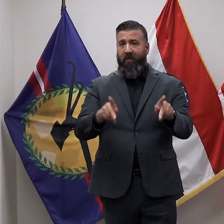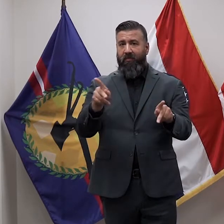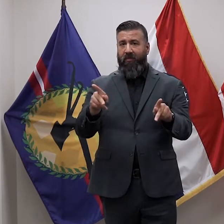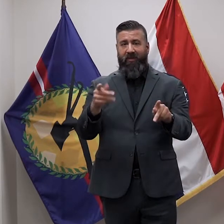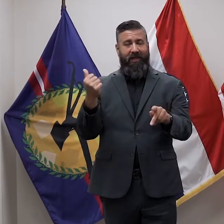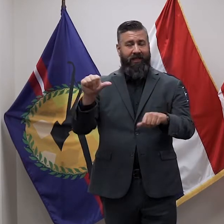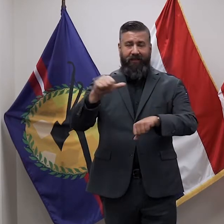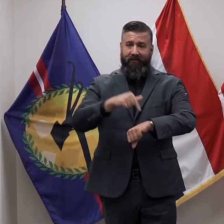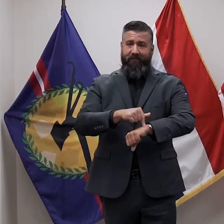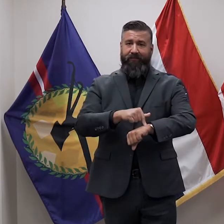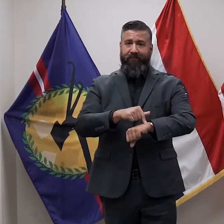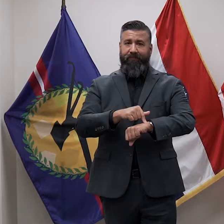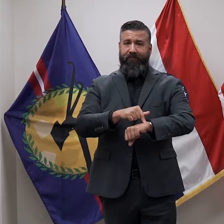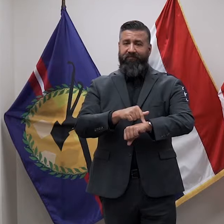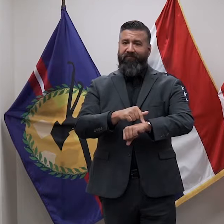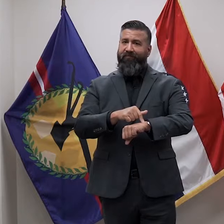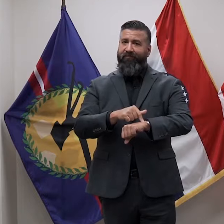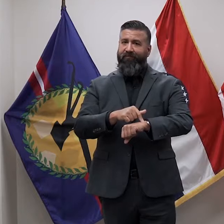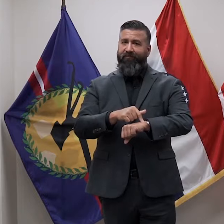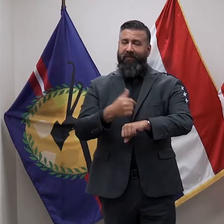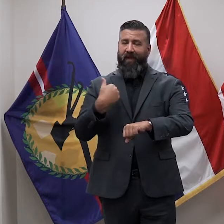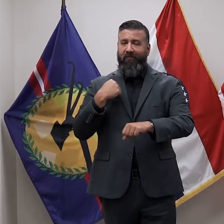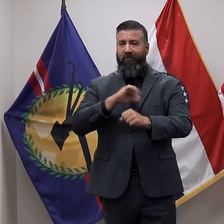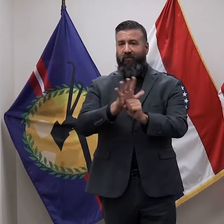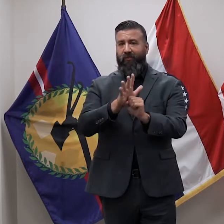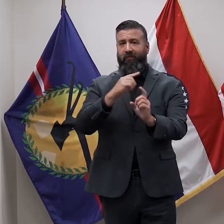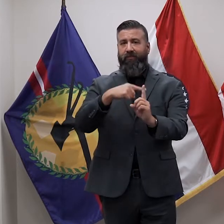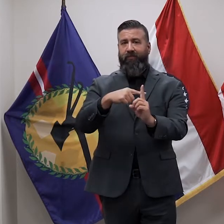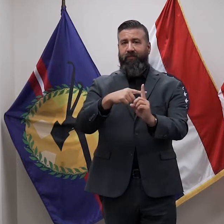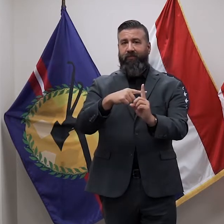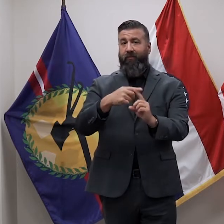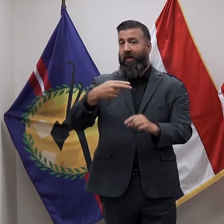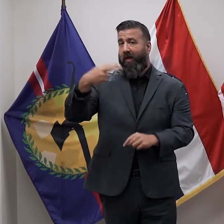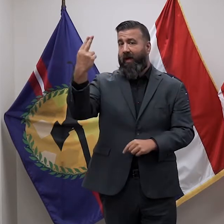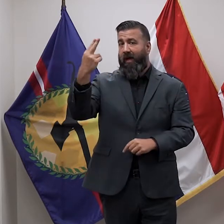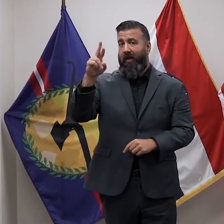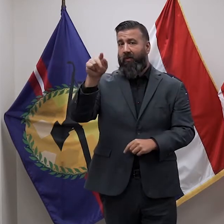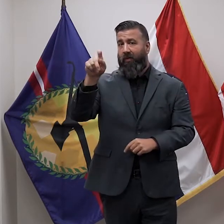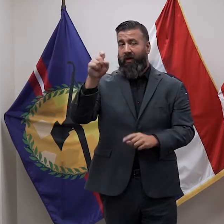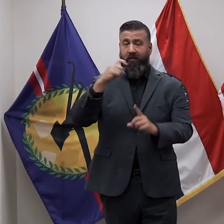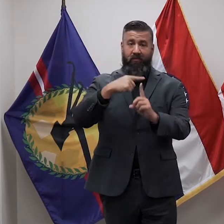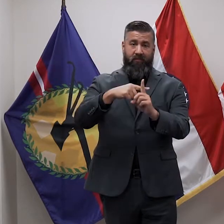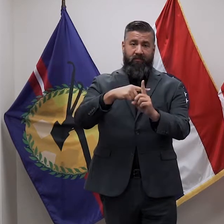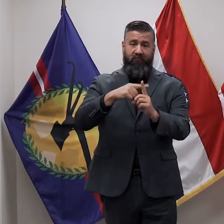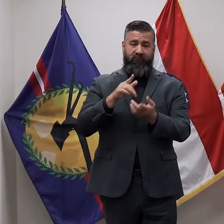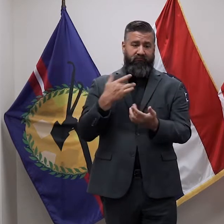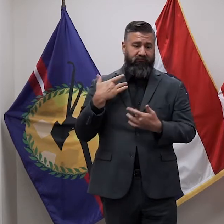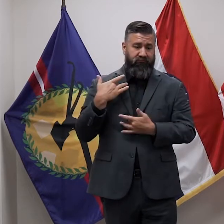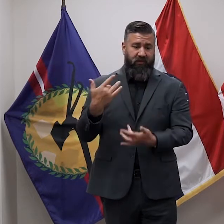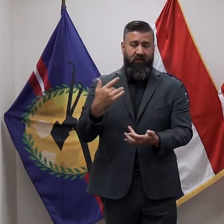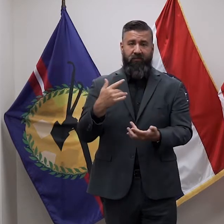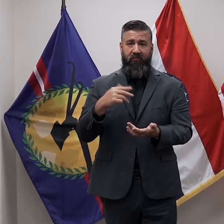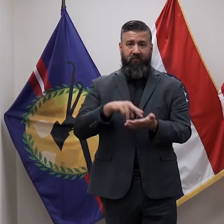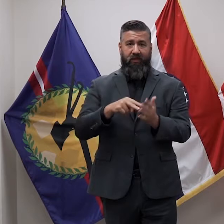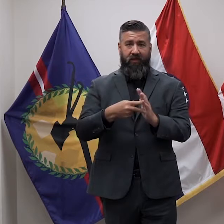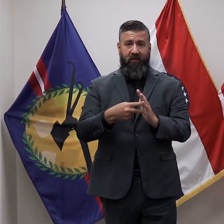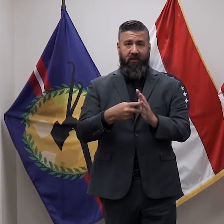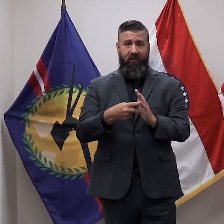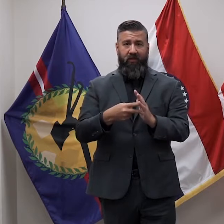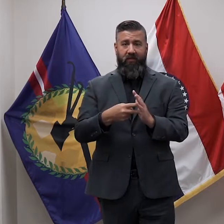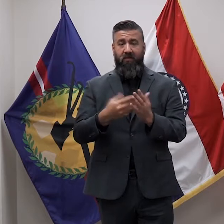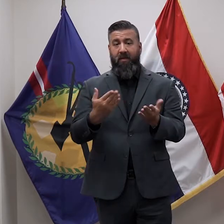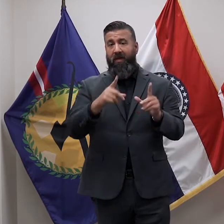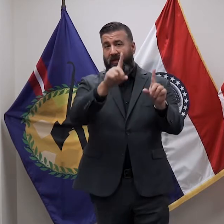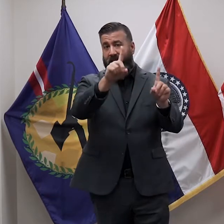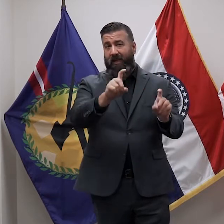at any given time that are likely to have the virus. A high positivity rate often means that our testing may